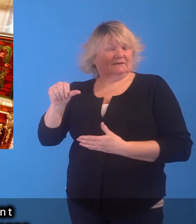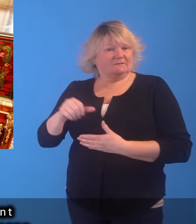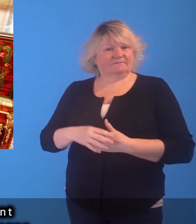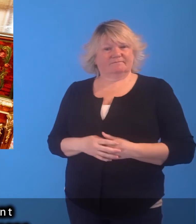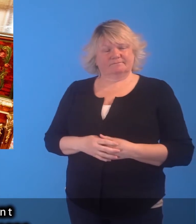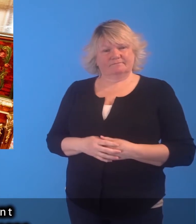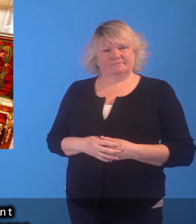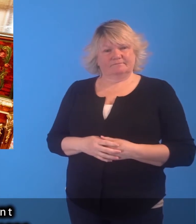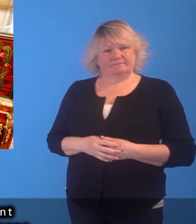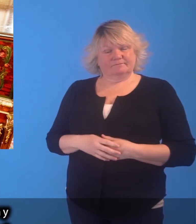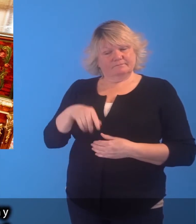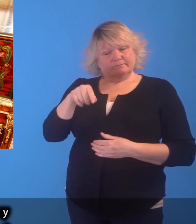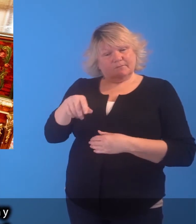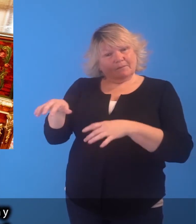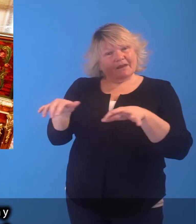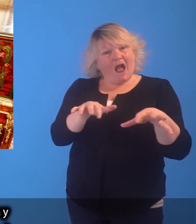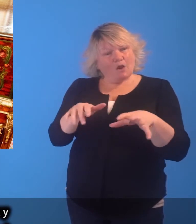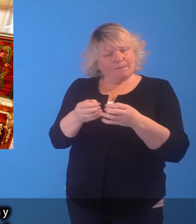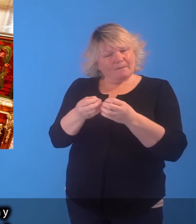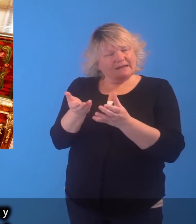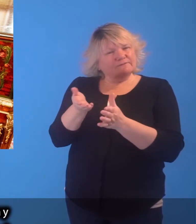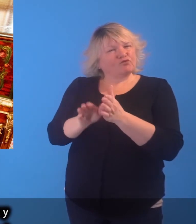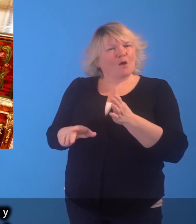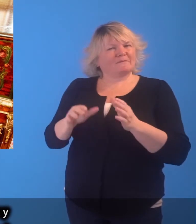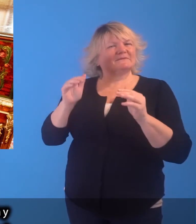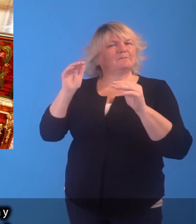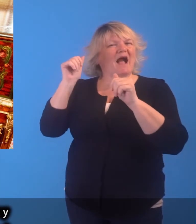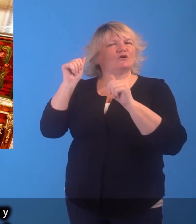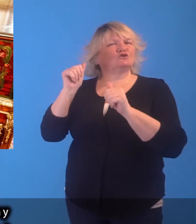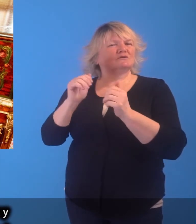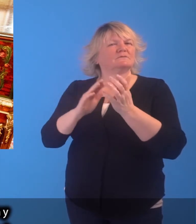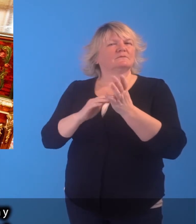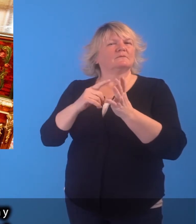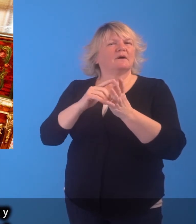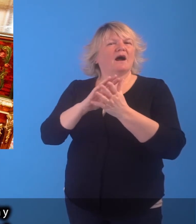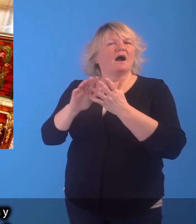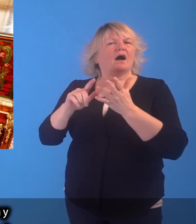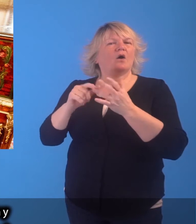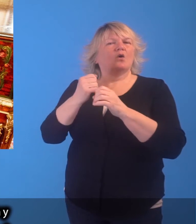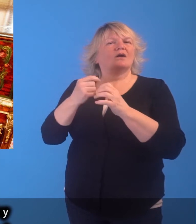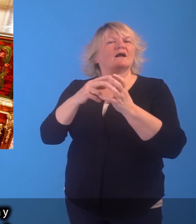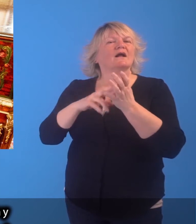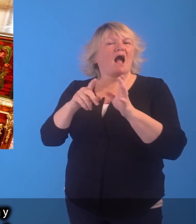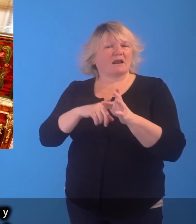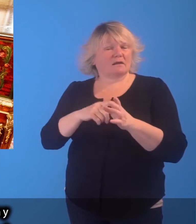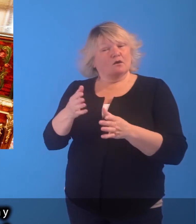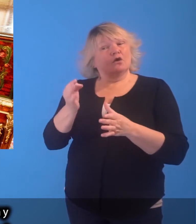specimens, which numbered over 8,000.